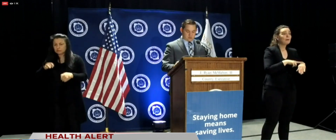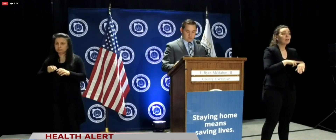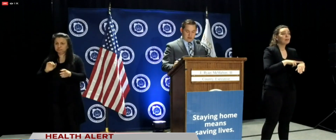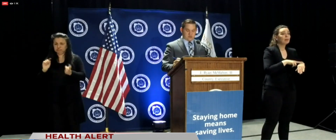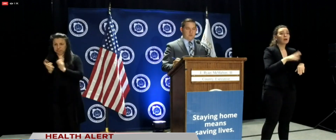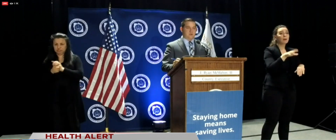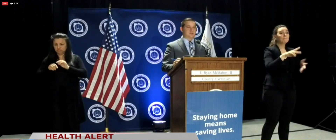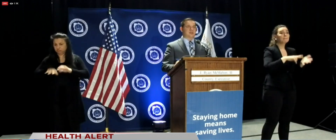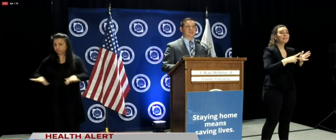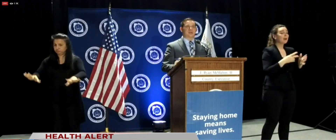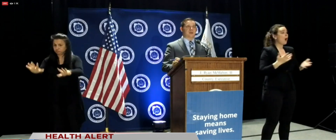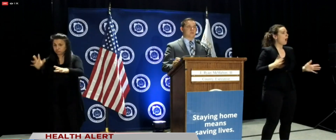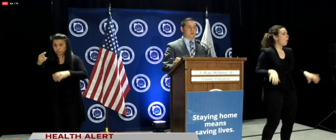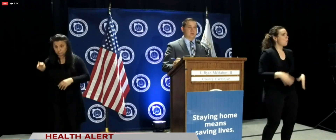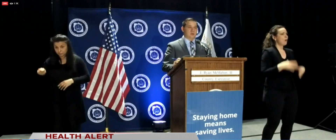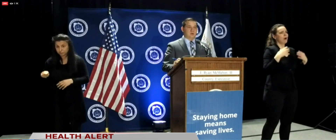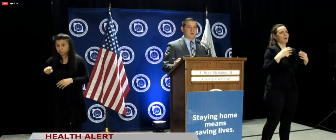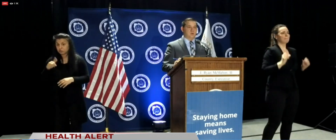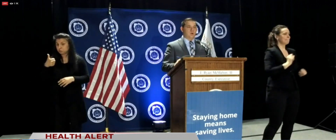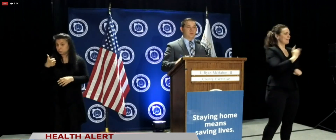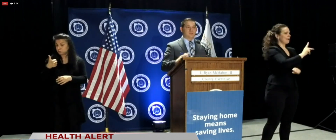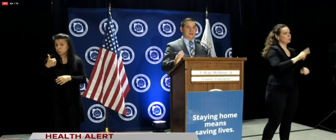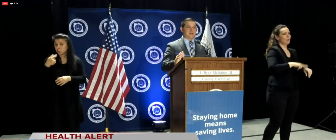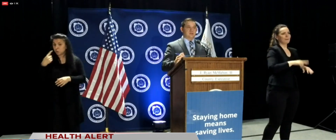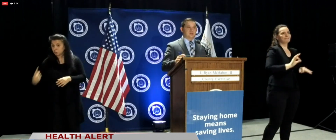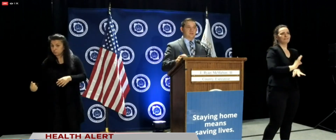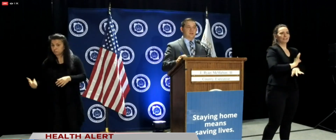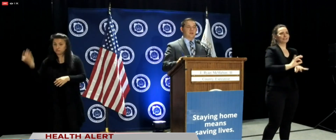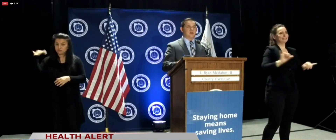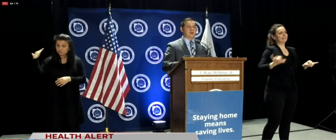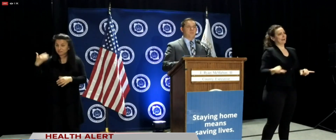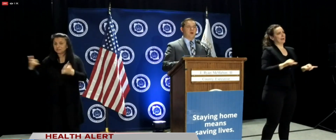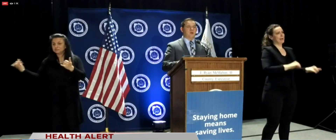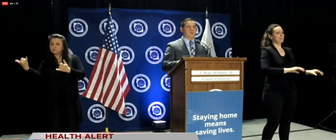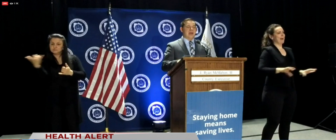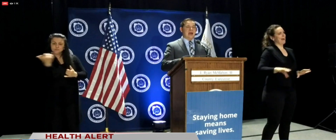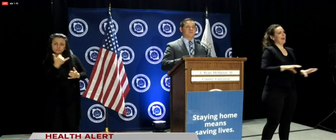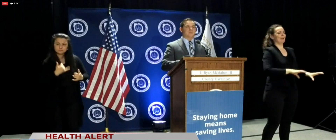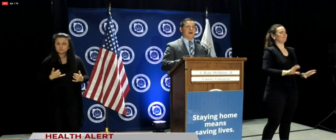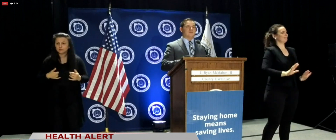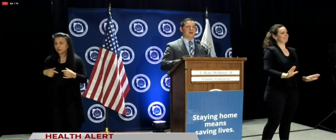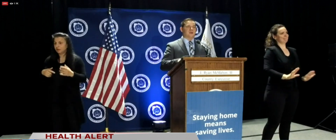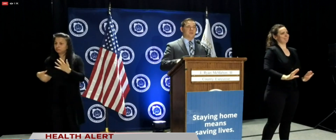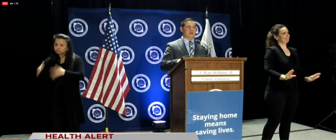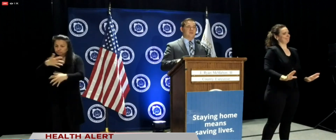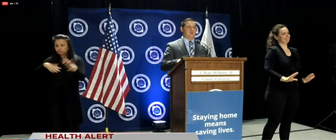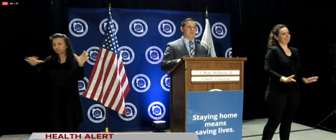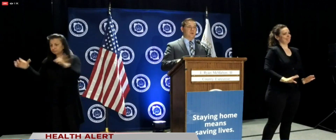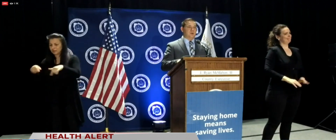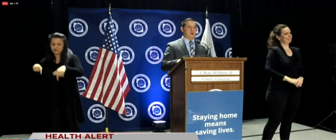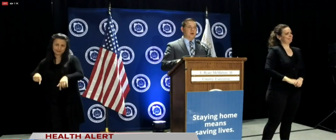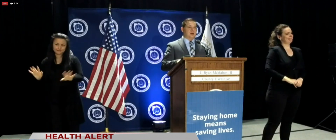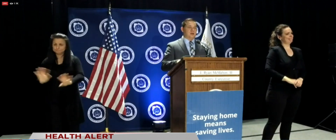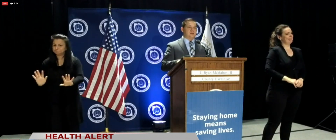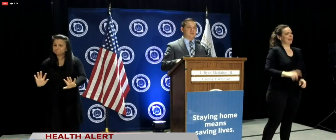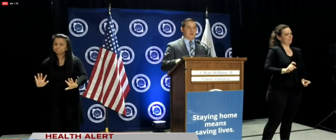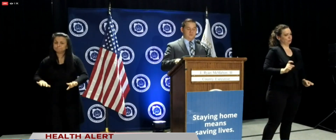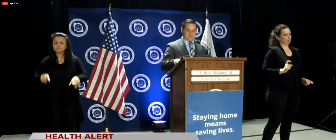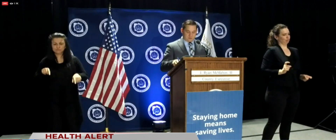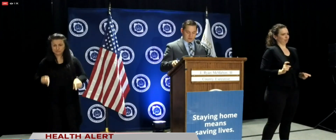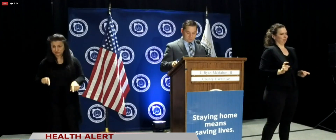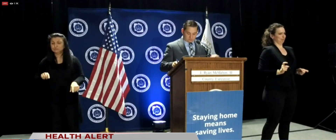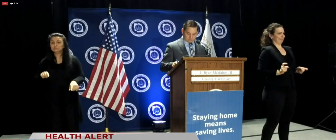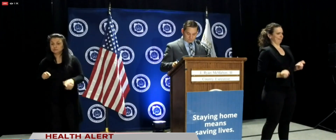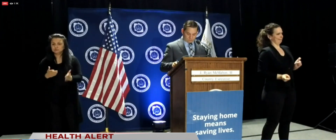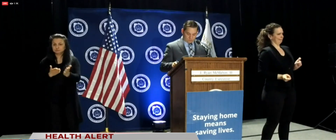Okay, so we're not trying to shame anybody. We know nobody's trying to get each other sick, but we have to modify our behavior to starve